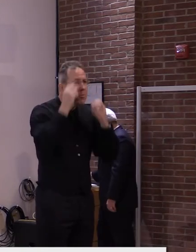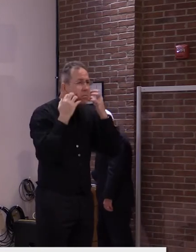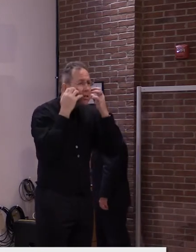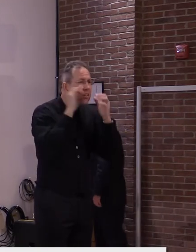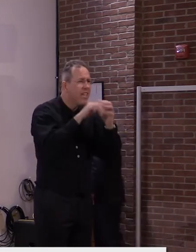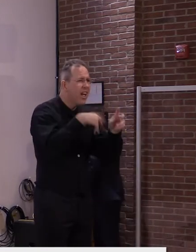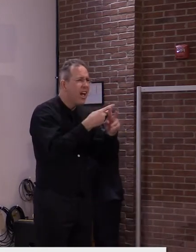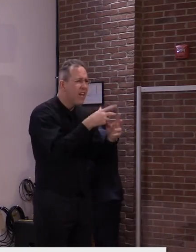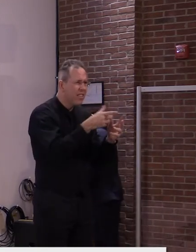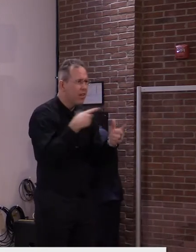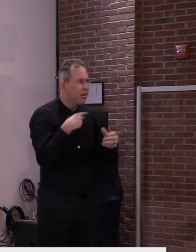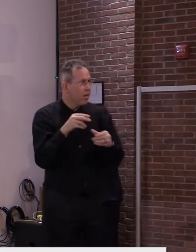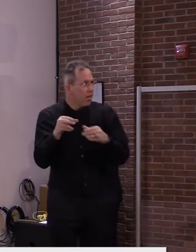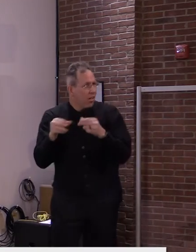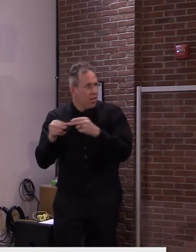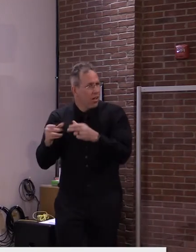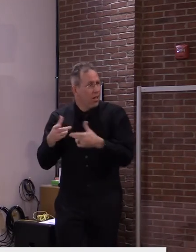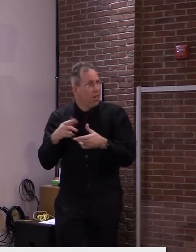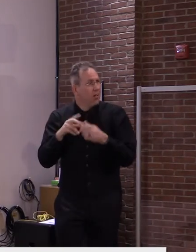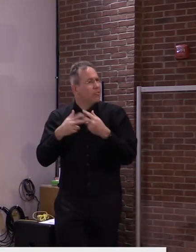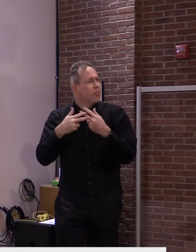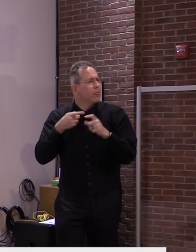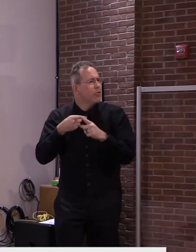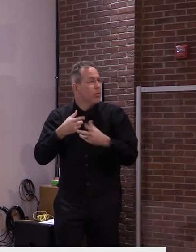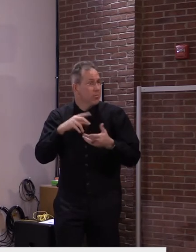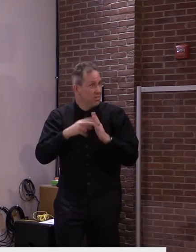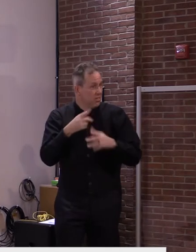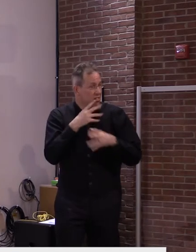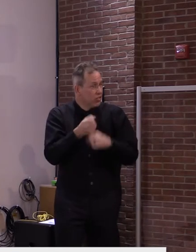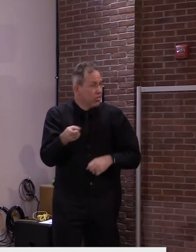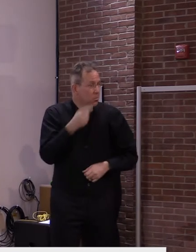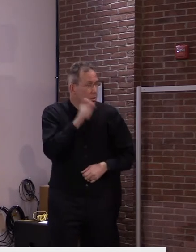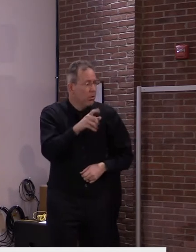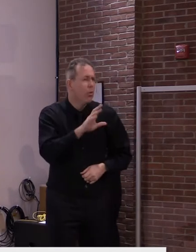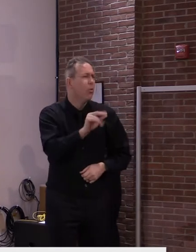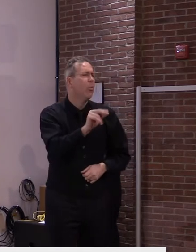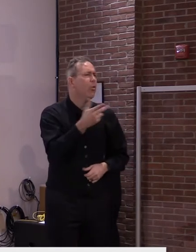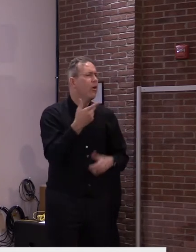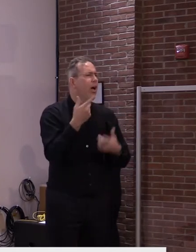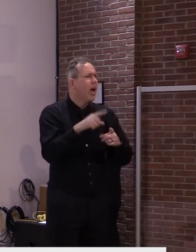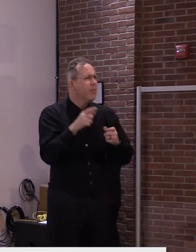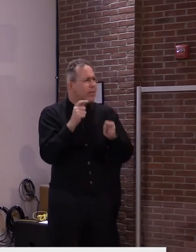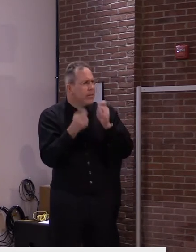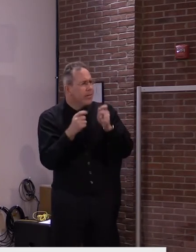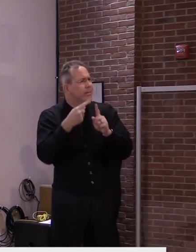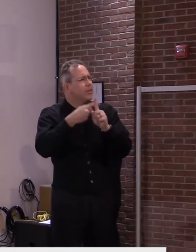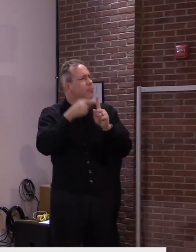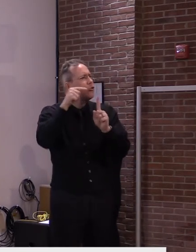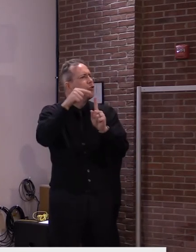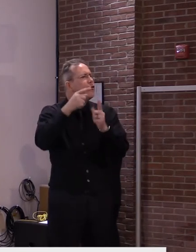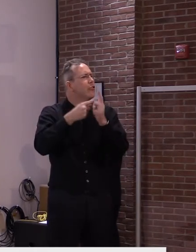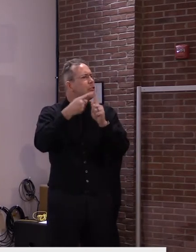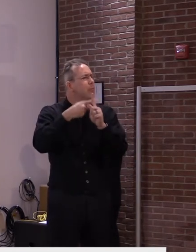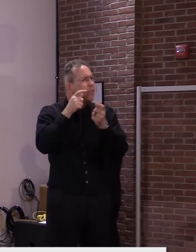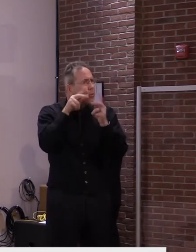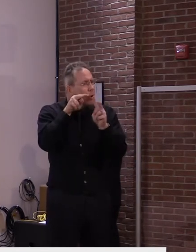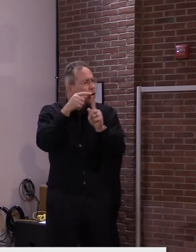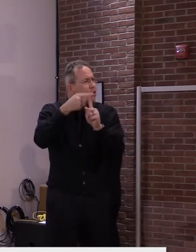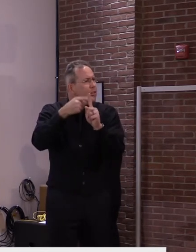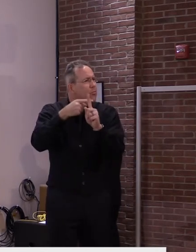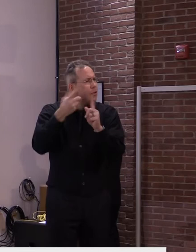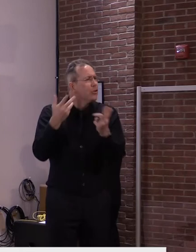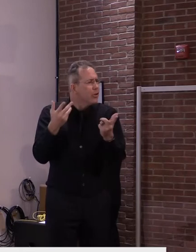why we have very specifically regulated refrigeration equipment, et cetera. But these things do happen, and that's why all the